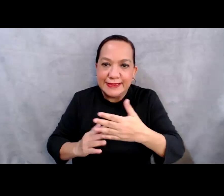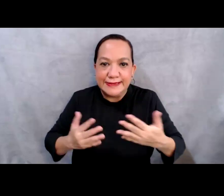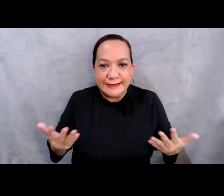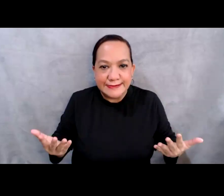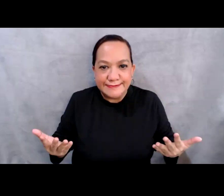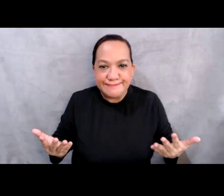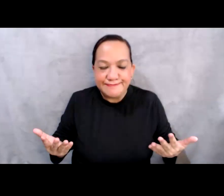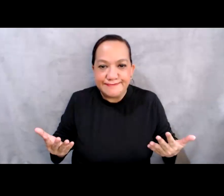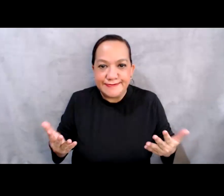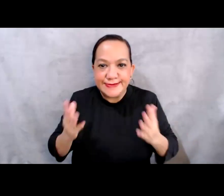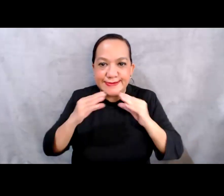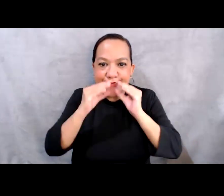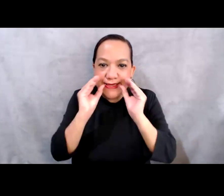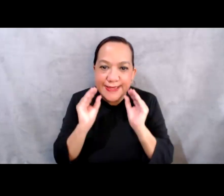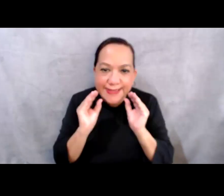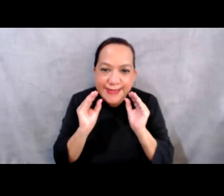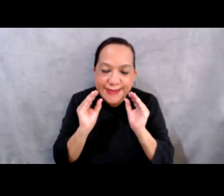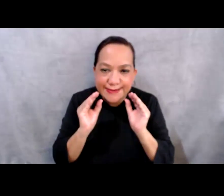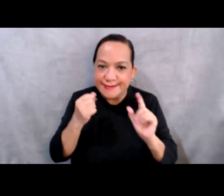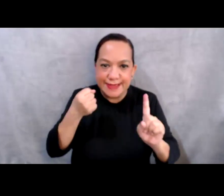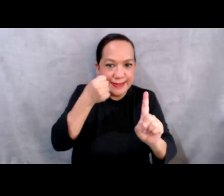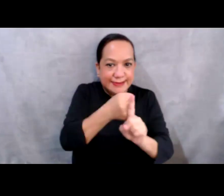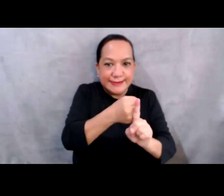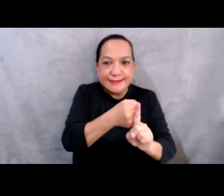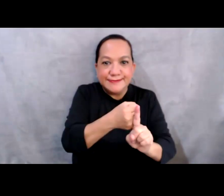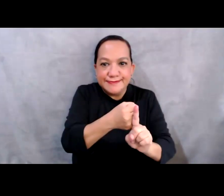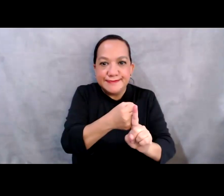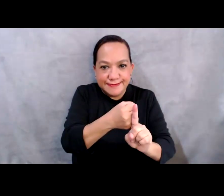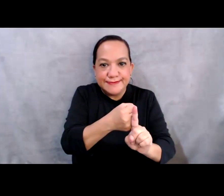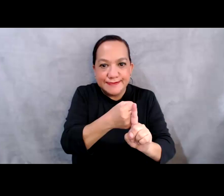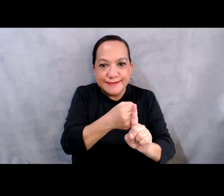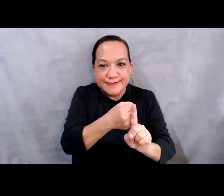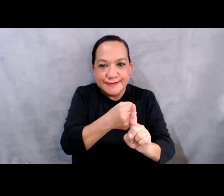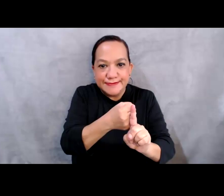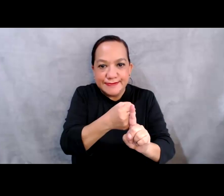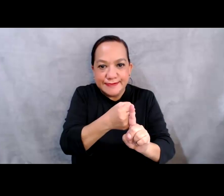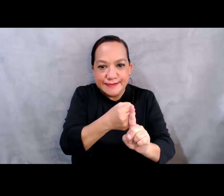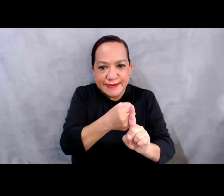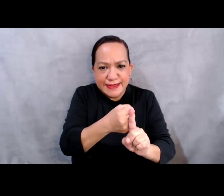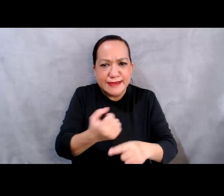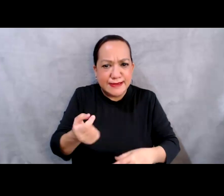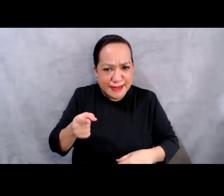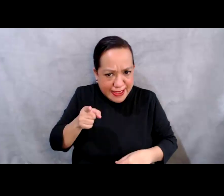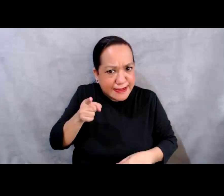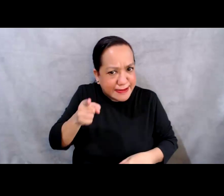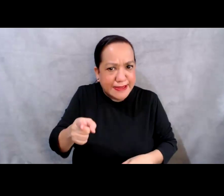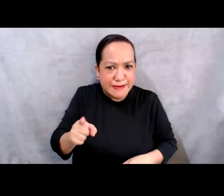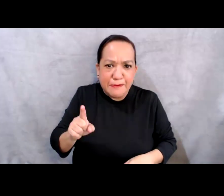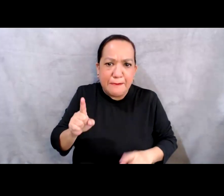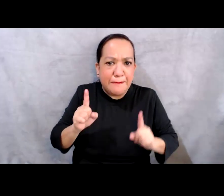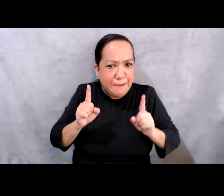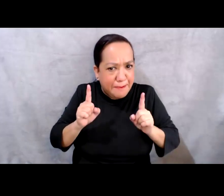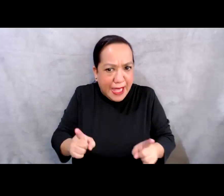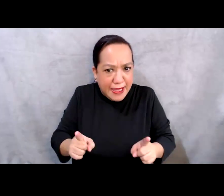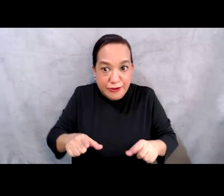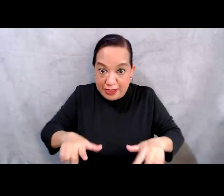implications. Now, in that case, definitely it is very old. The impact is the flooding impacts now only